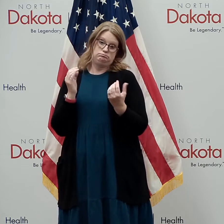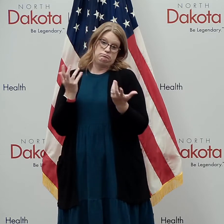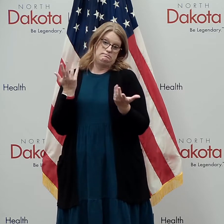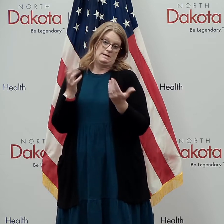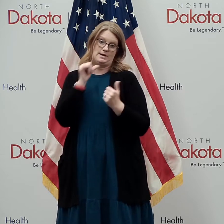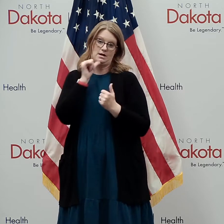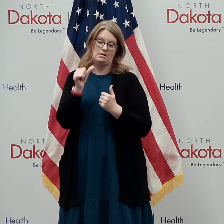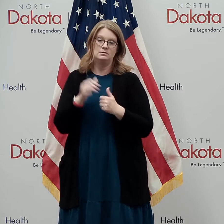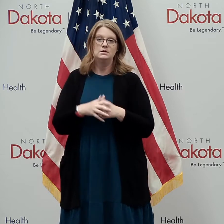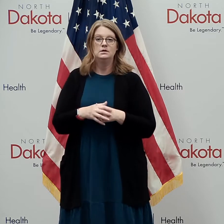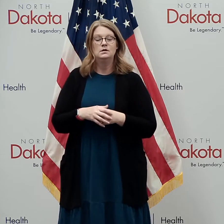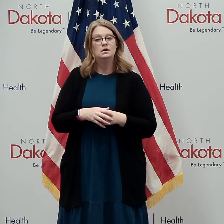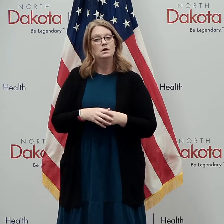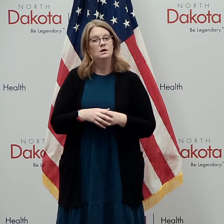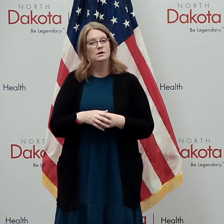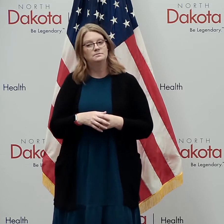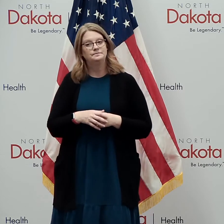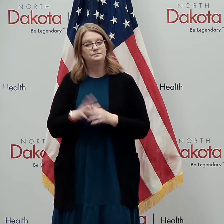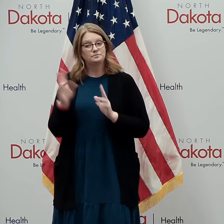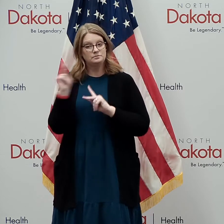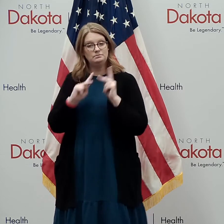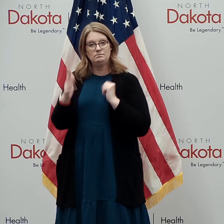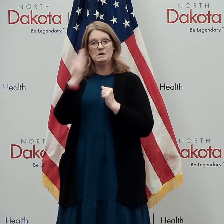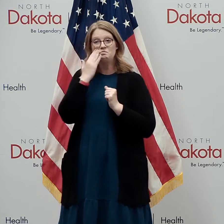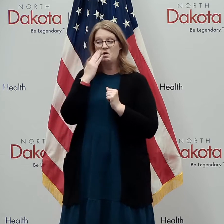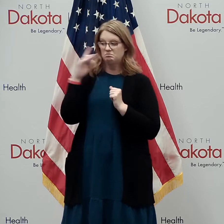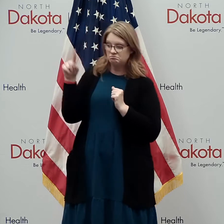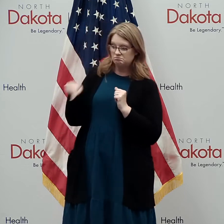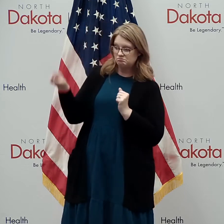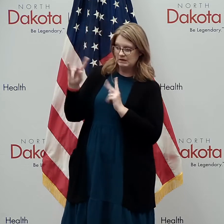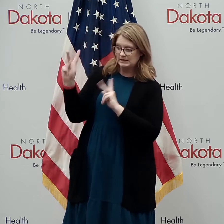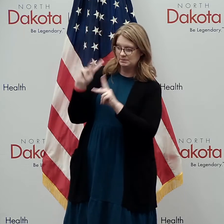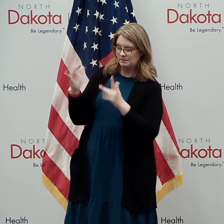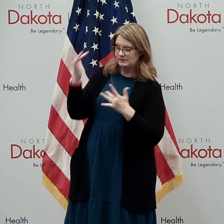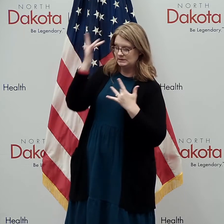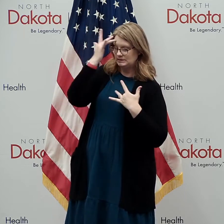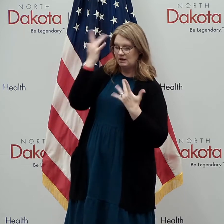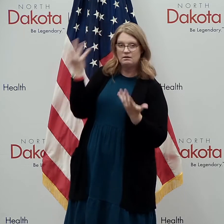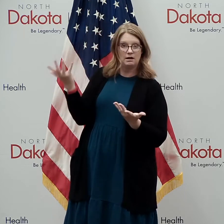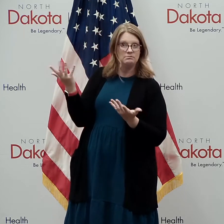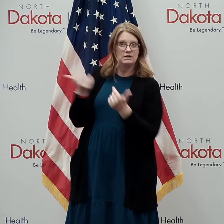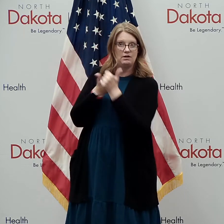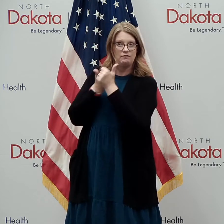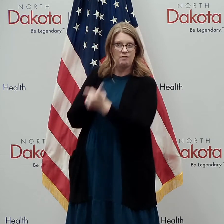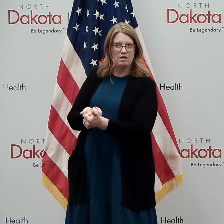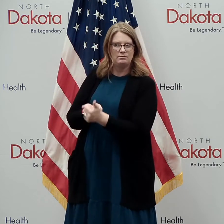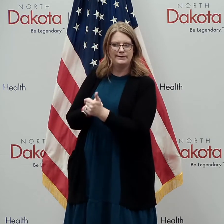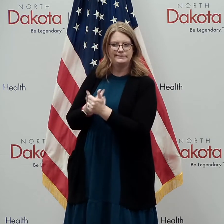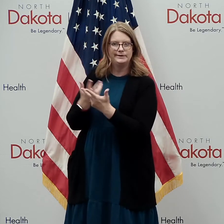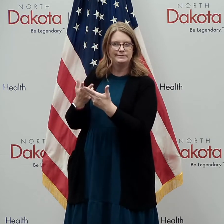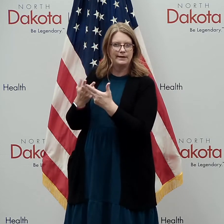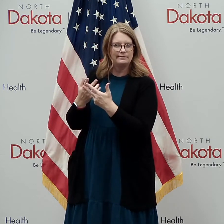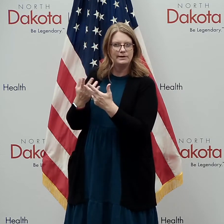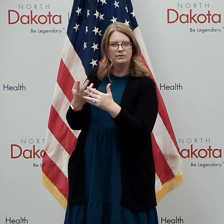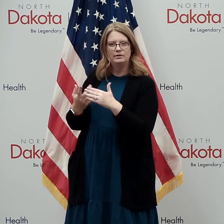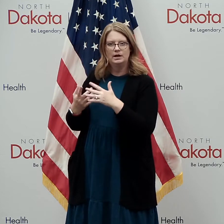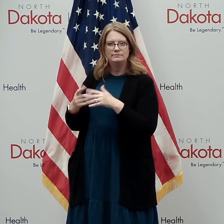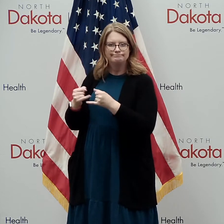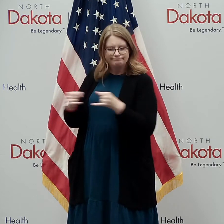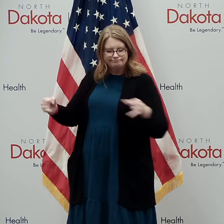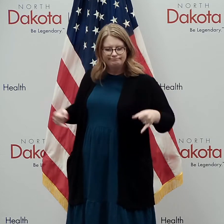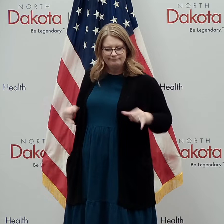active counts, people know where they are, and they're doing all the right things relative to quarantining and isolation. And